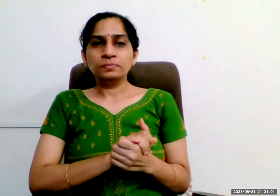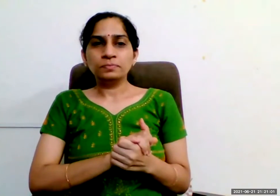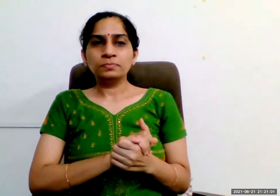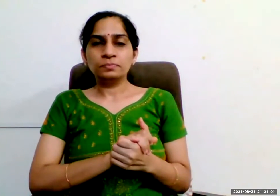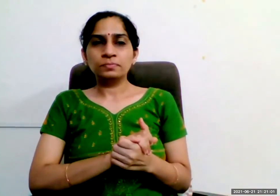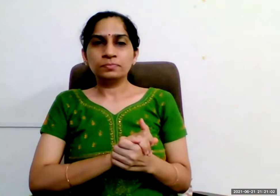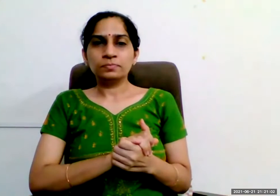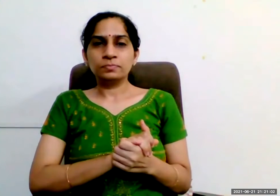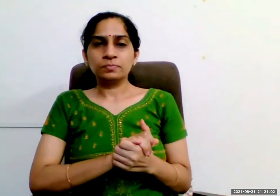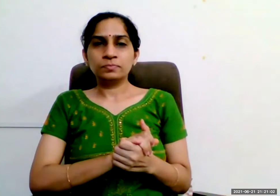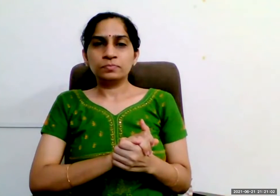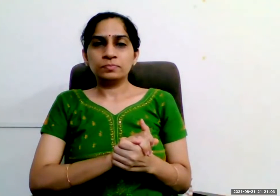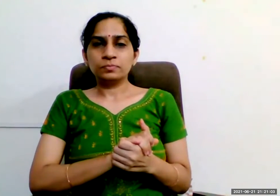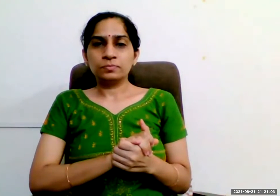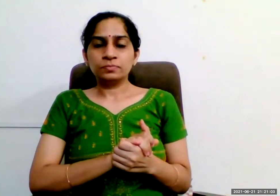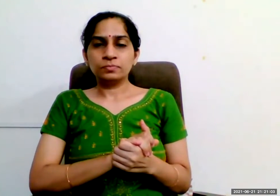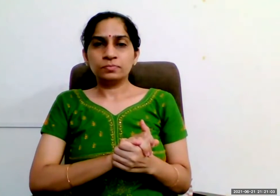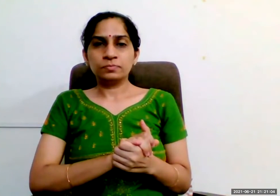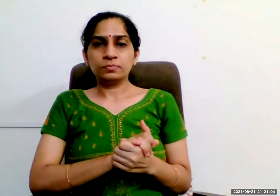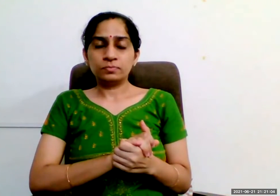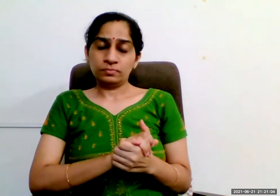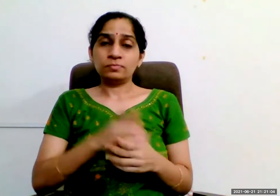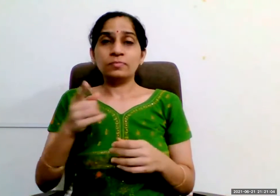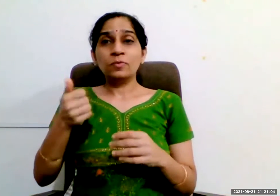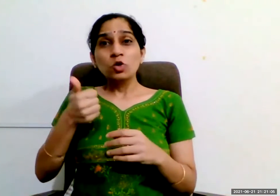So let's find out what is this superior consciousness.